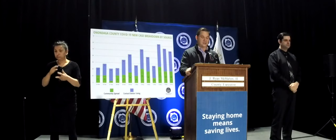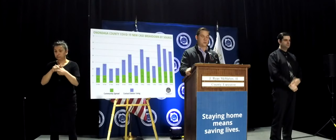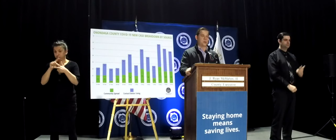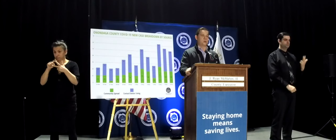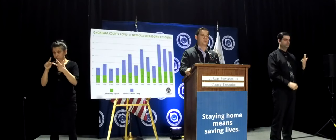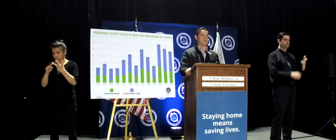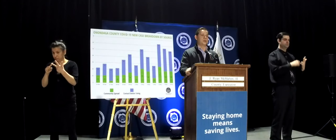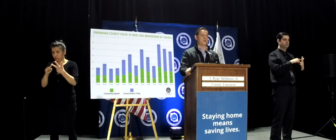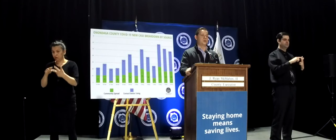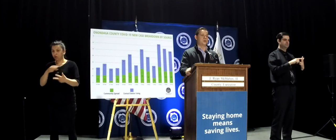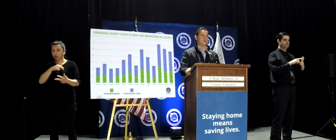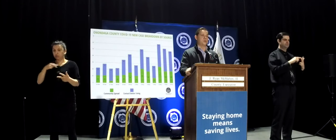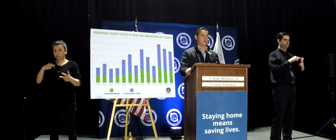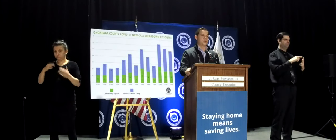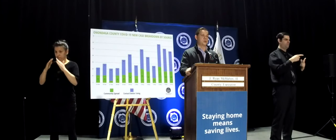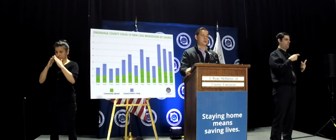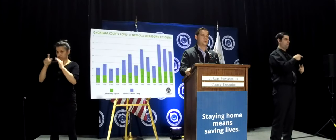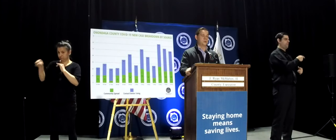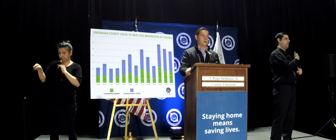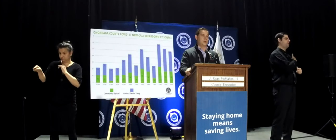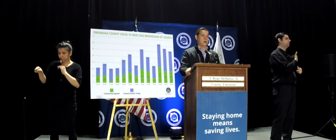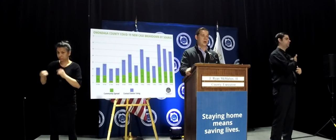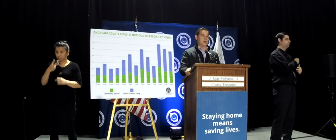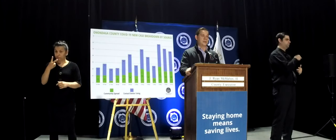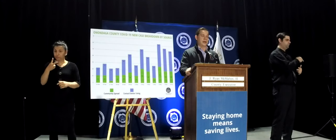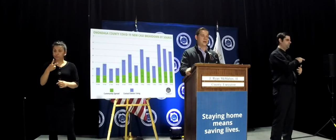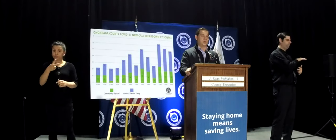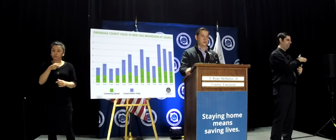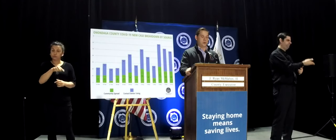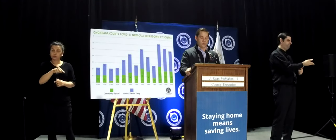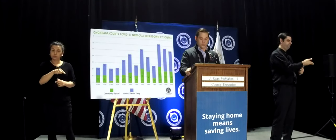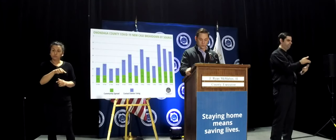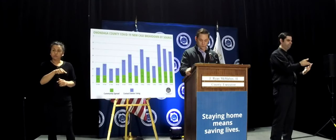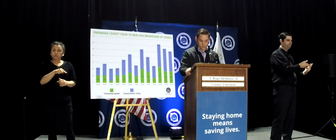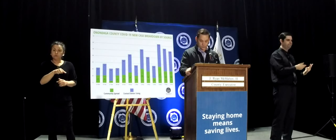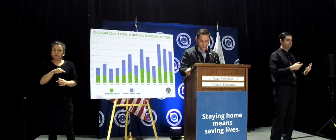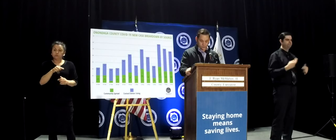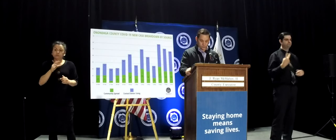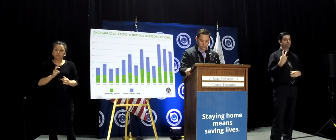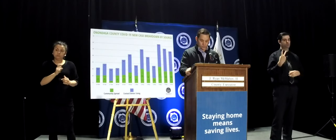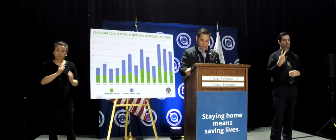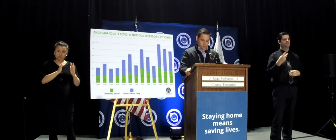in the hospital, and 2 individuals died in nursing homes.